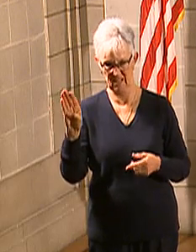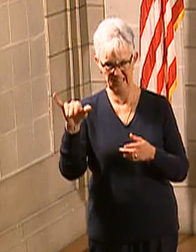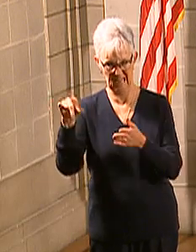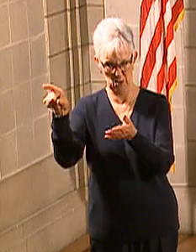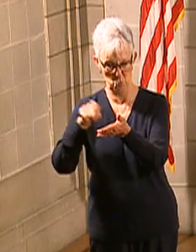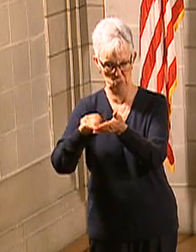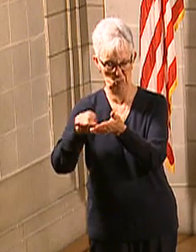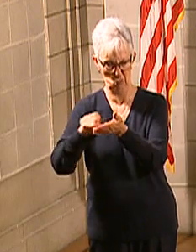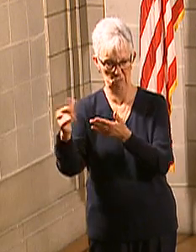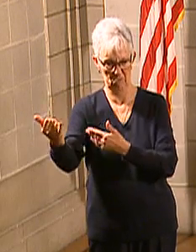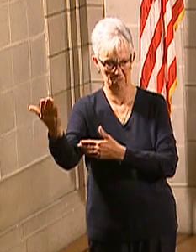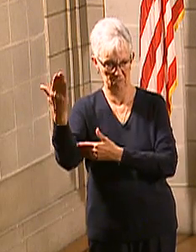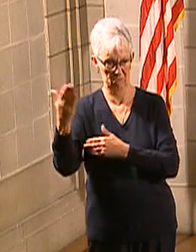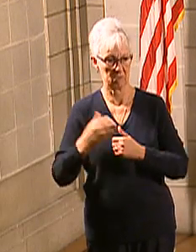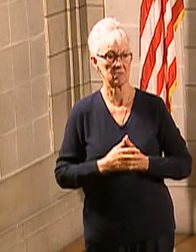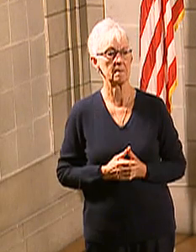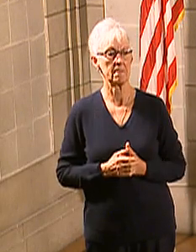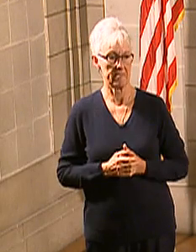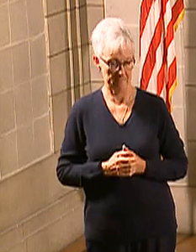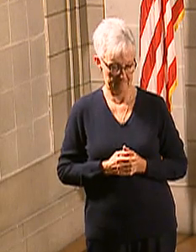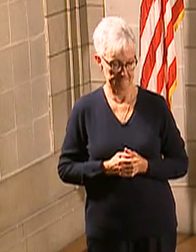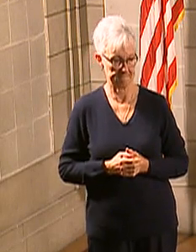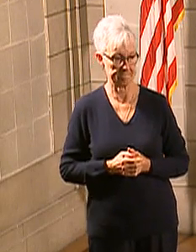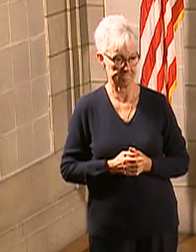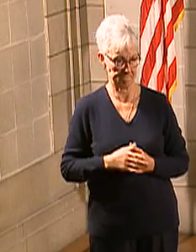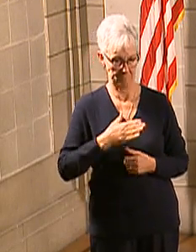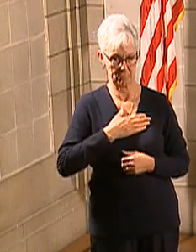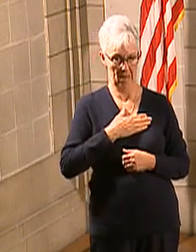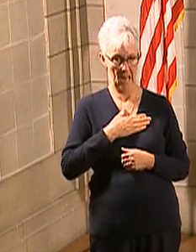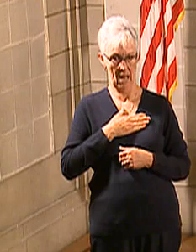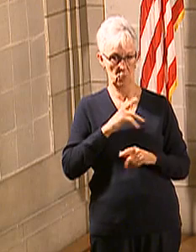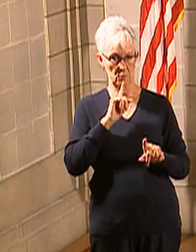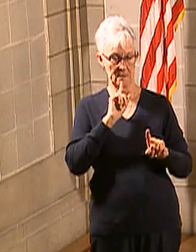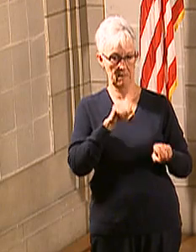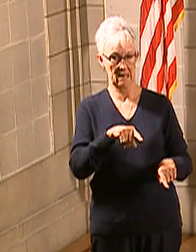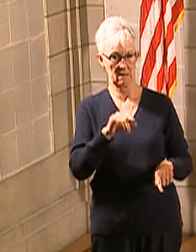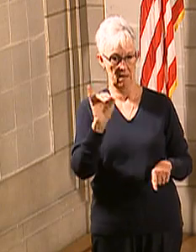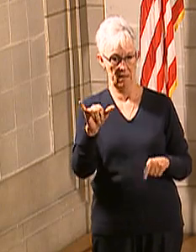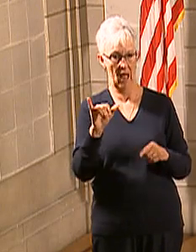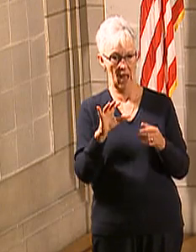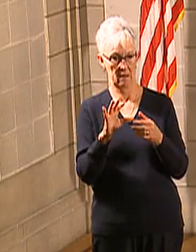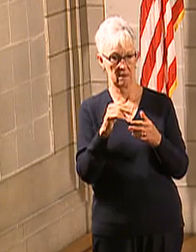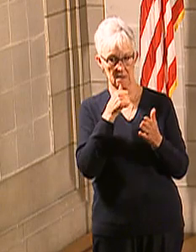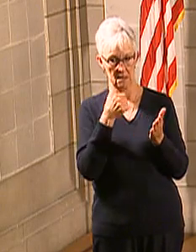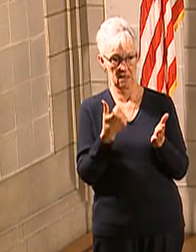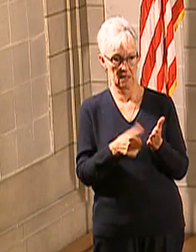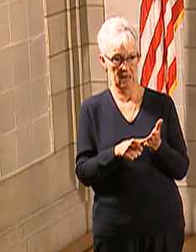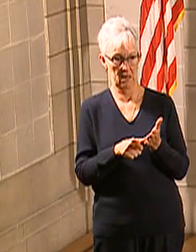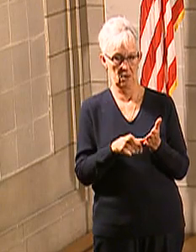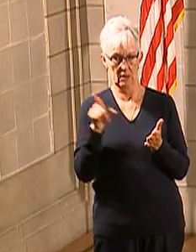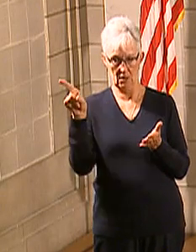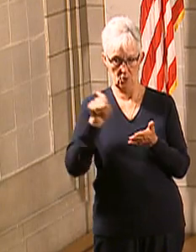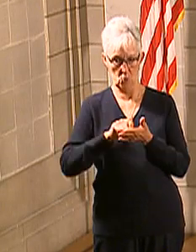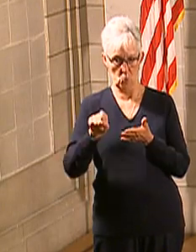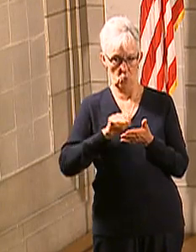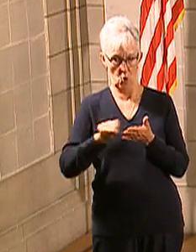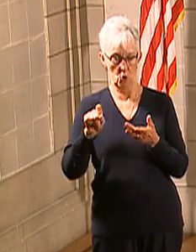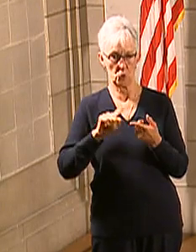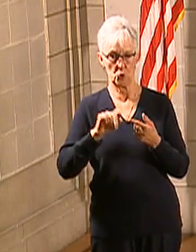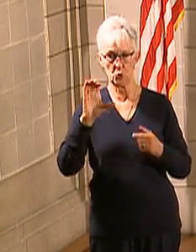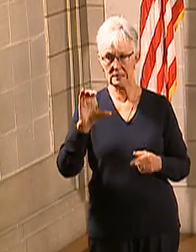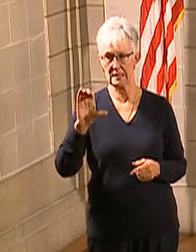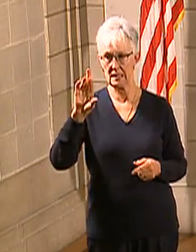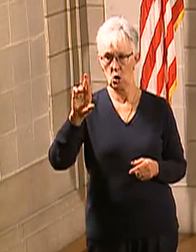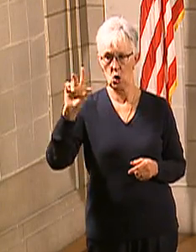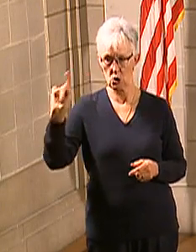with regard to Ted Carter's open letter that he wrote to folks with regard to the critical race